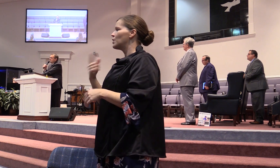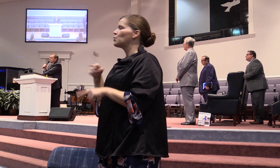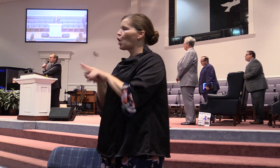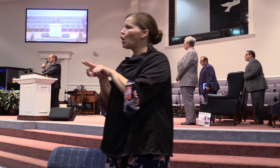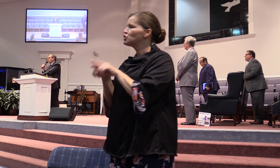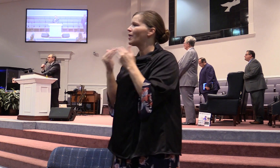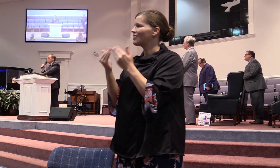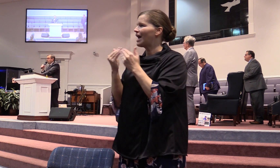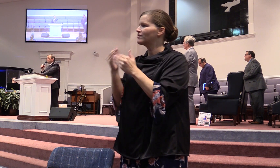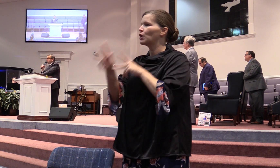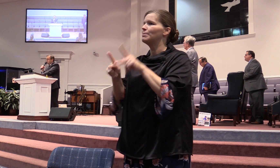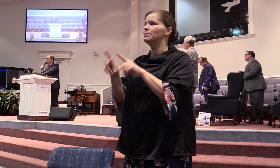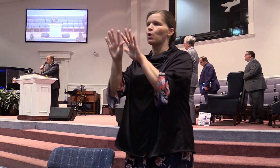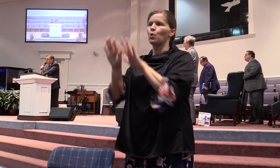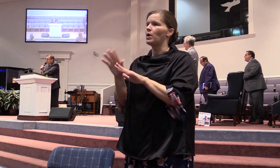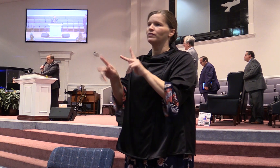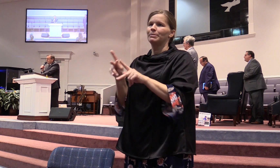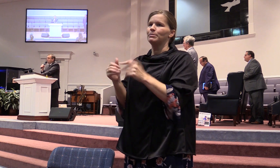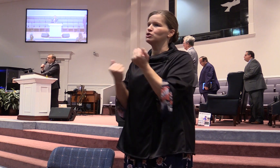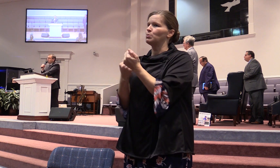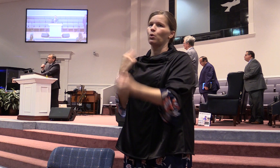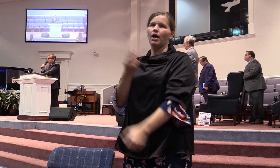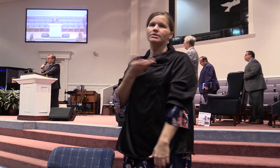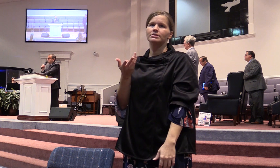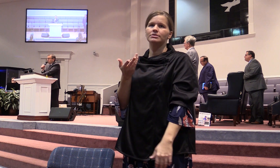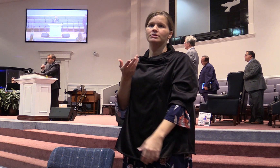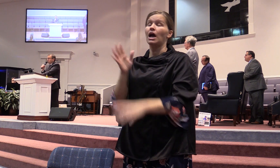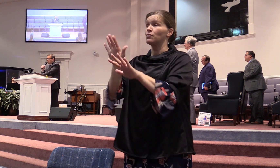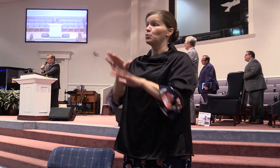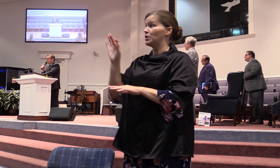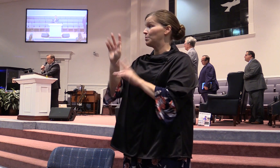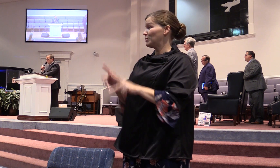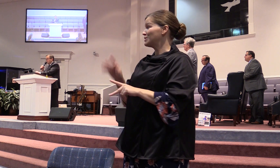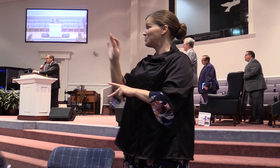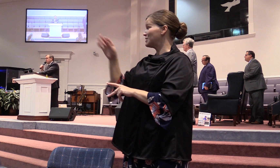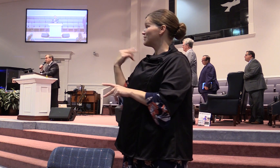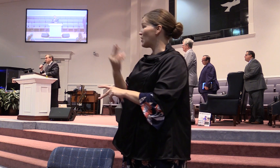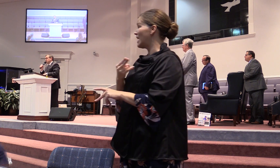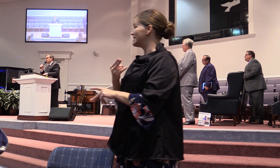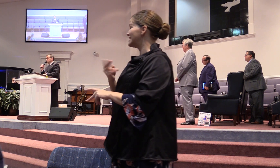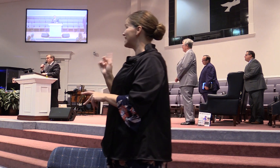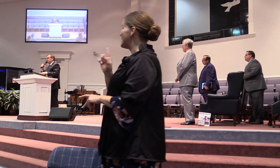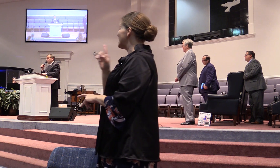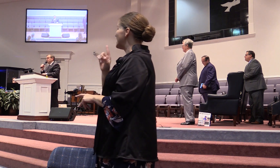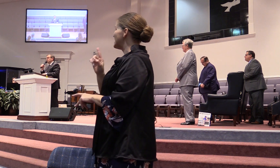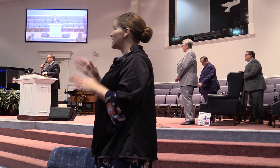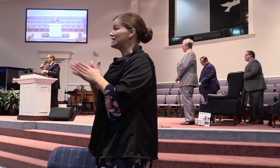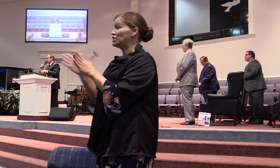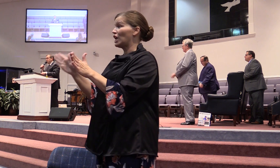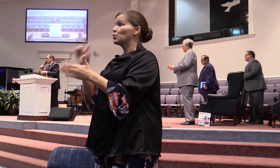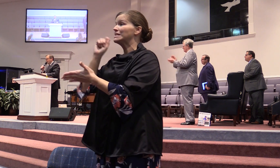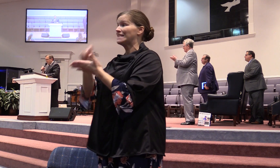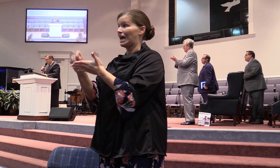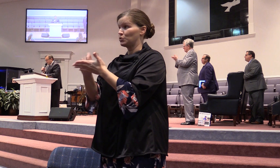also thankful that people are great people. And today we have a great person preaching for us and a great Christian. He is our General Secretary. Put your